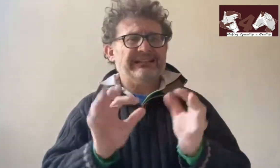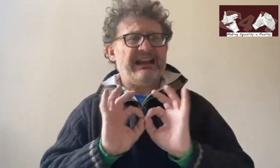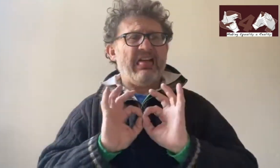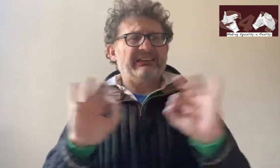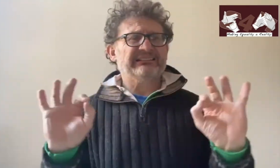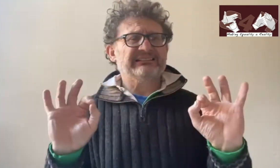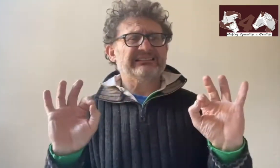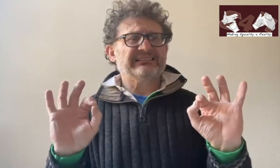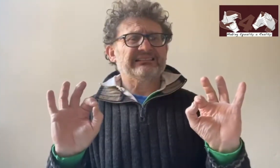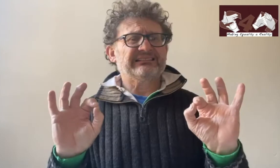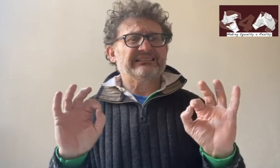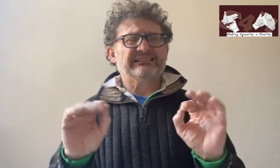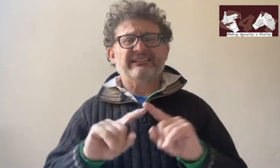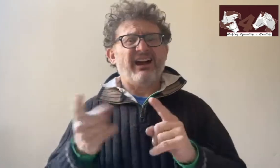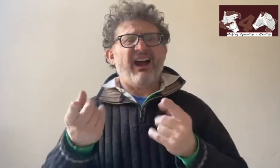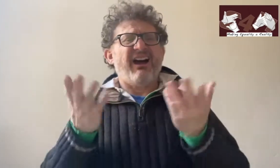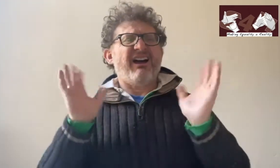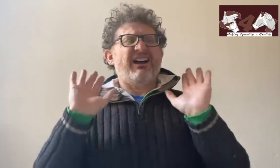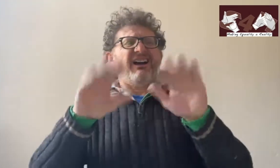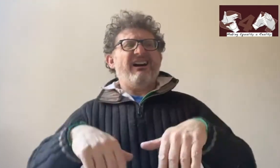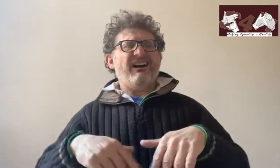deaf, and sent me out a letter, but they didn't.